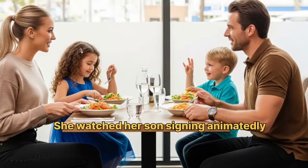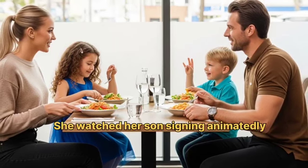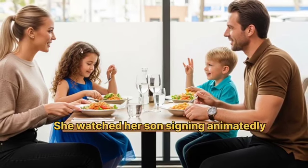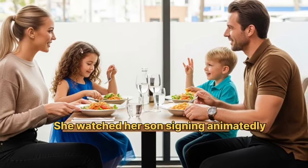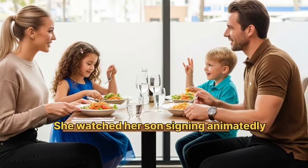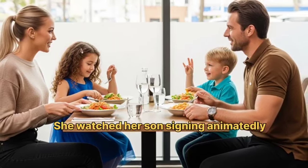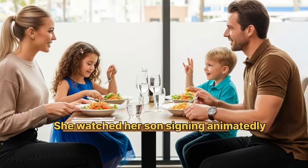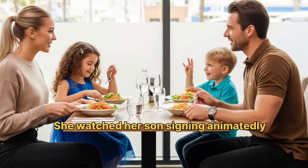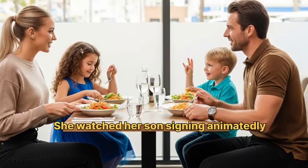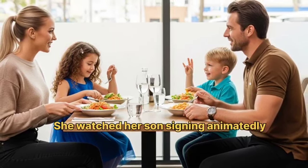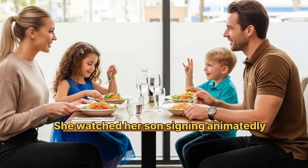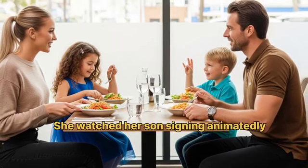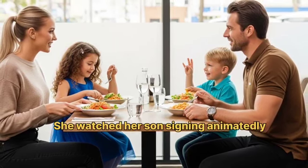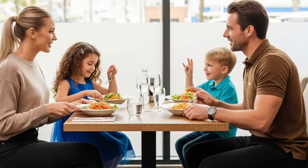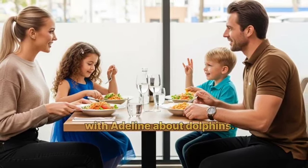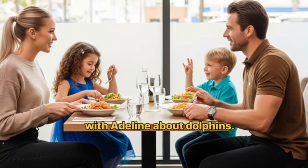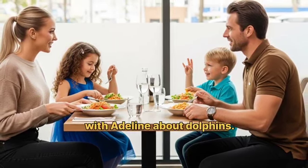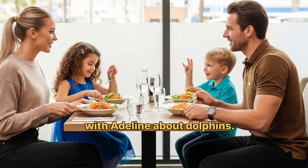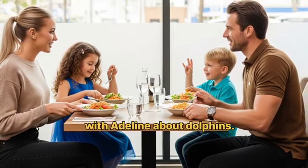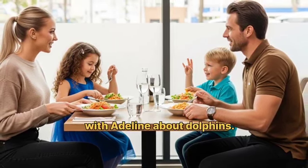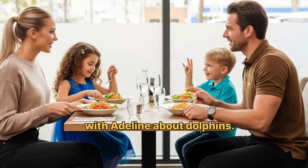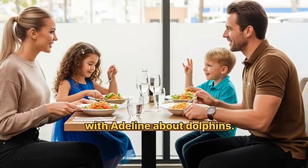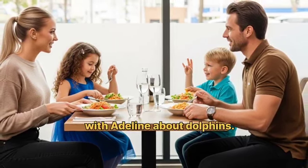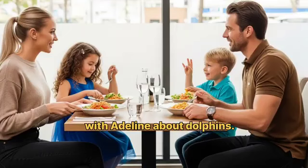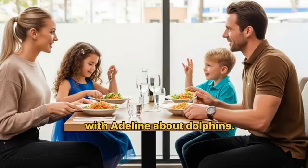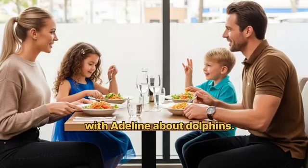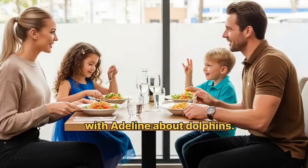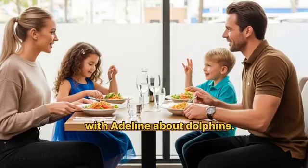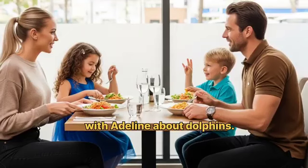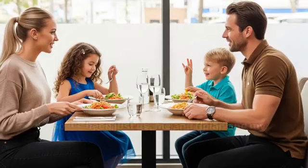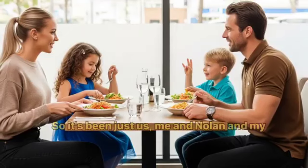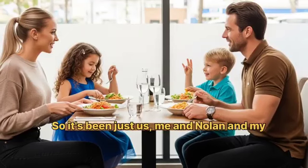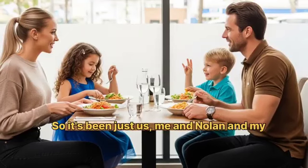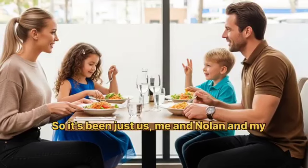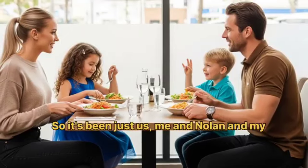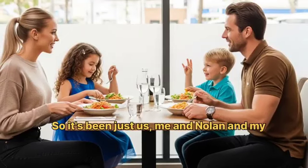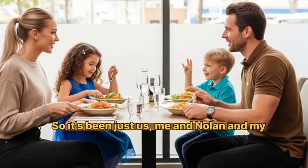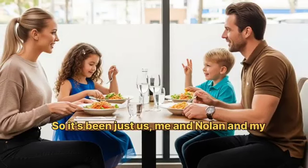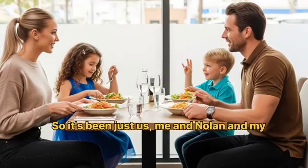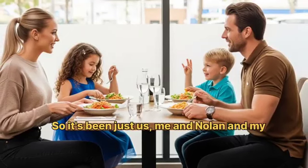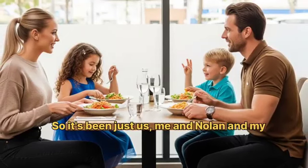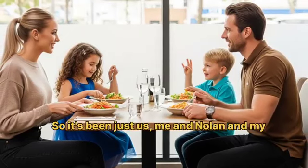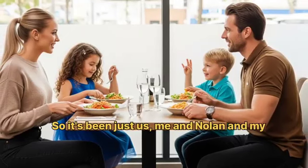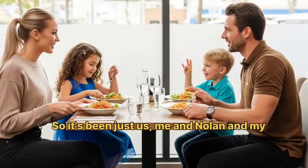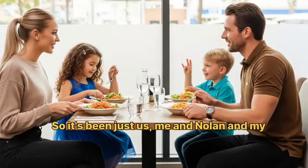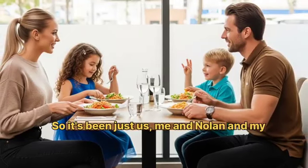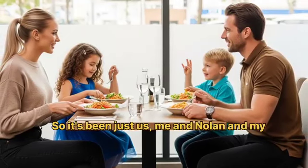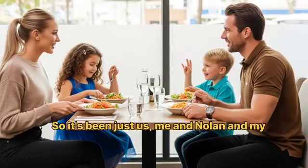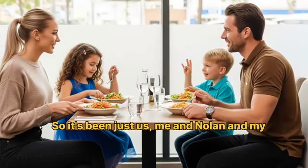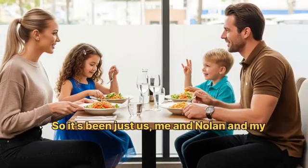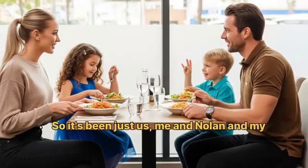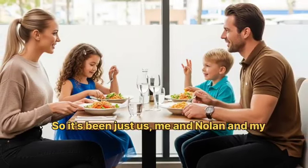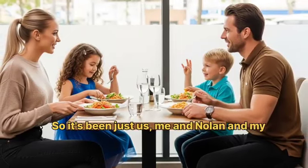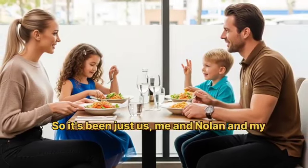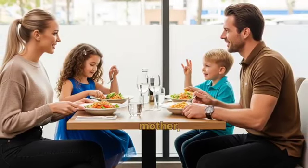her son signing animatedly with Adeline about dolphins. So it's been just us, me and Nolan and my